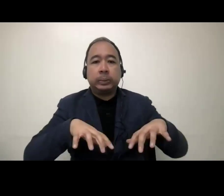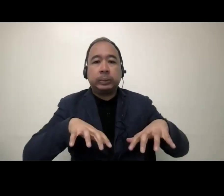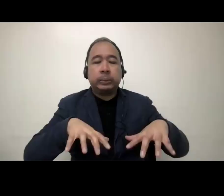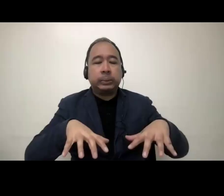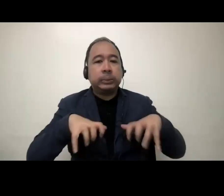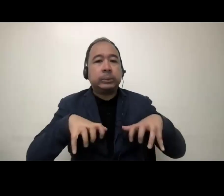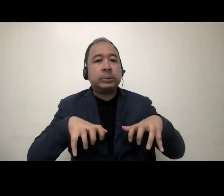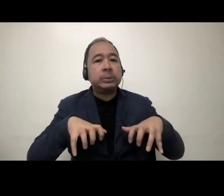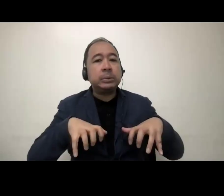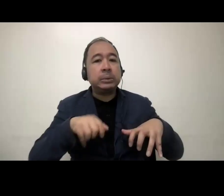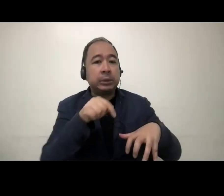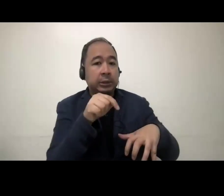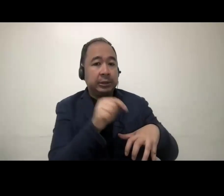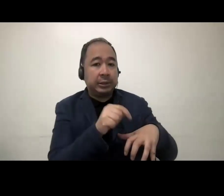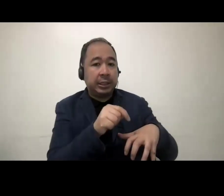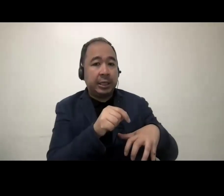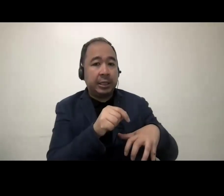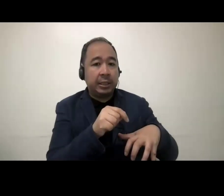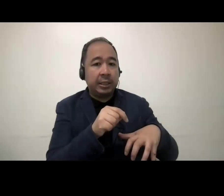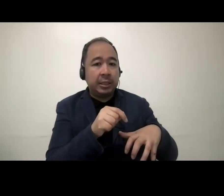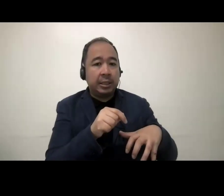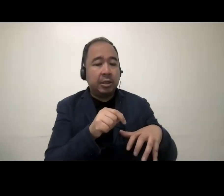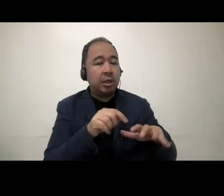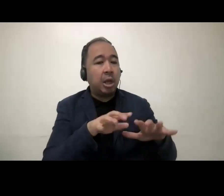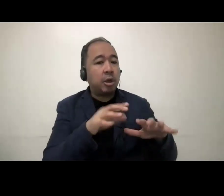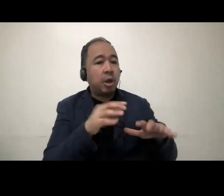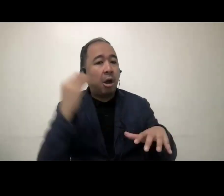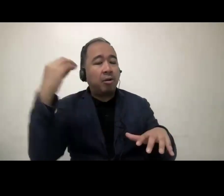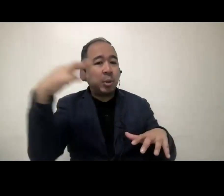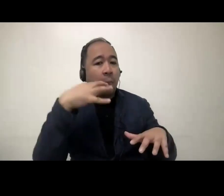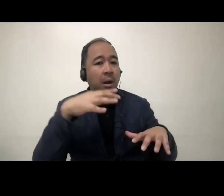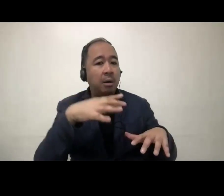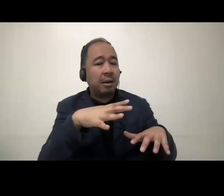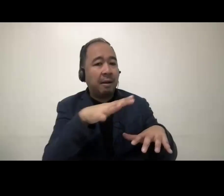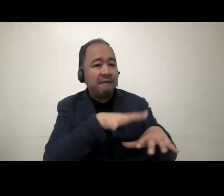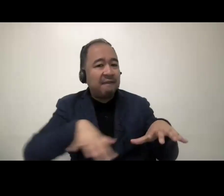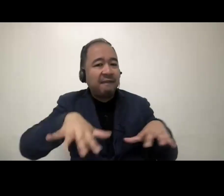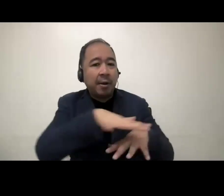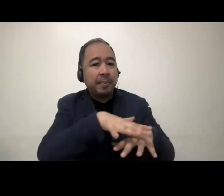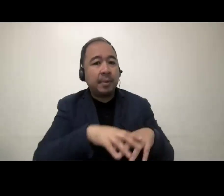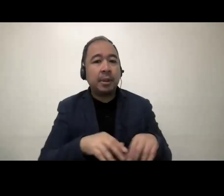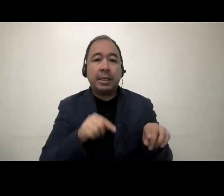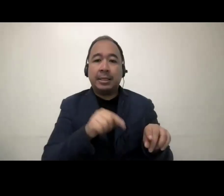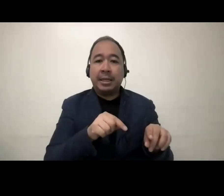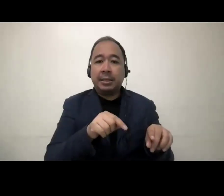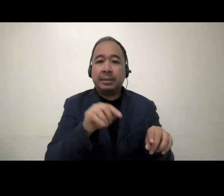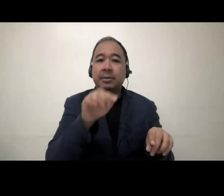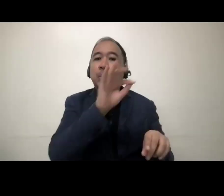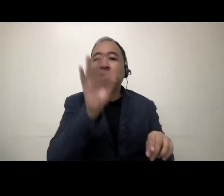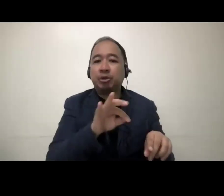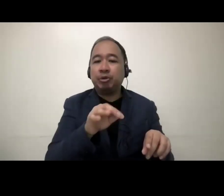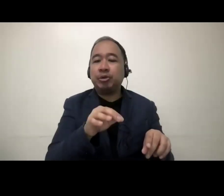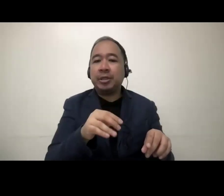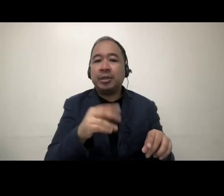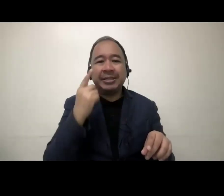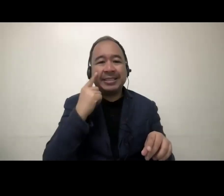technical assistance from the Asian Development Bank. This project is 2,000 hectares. It's